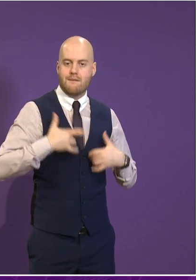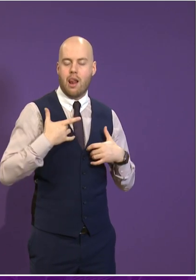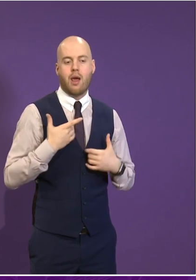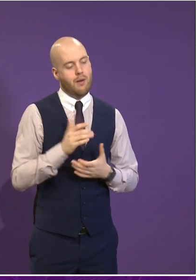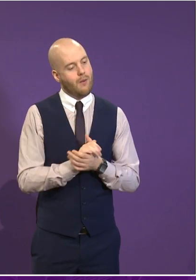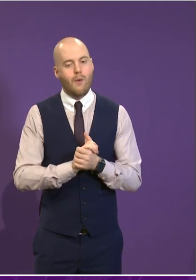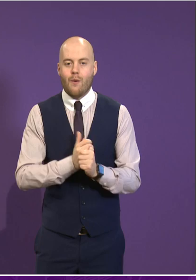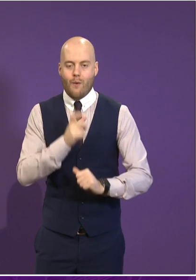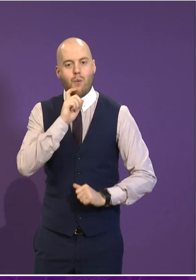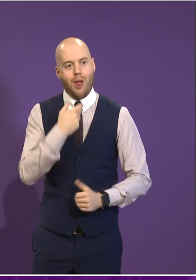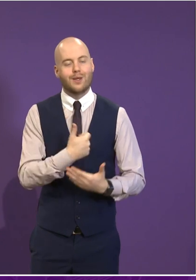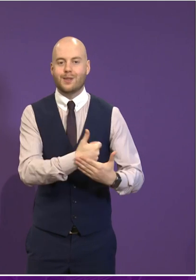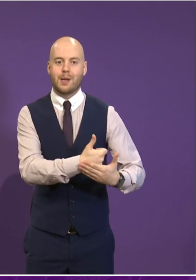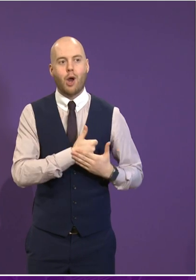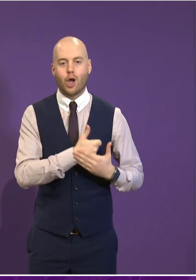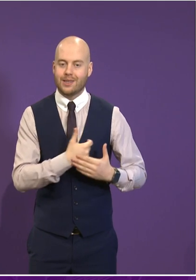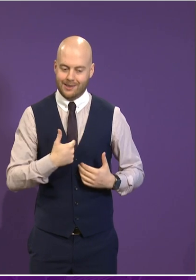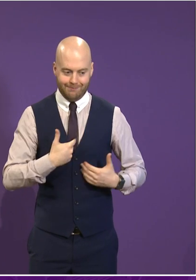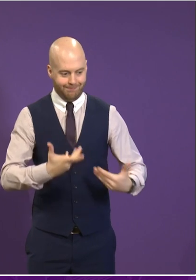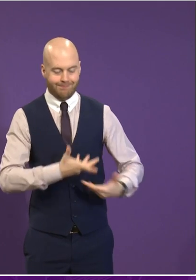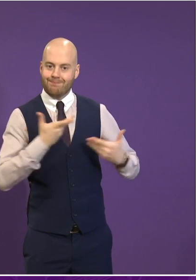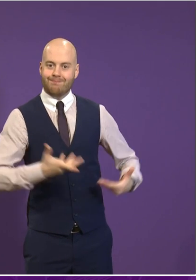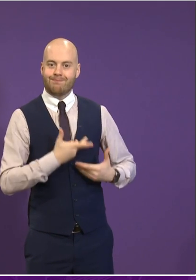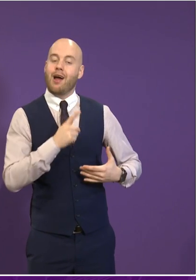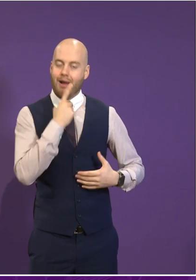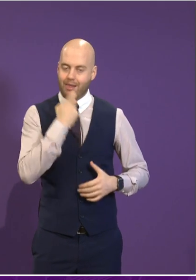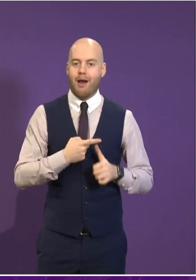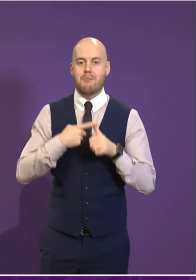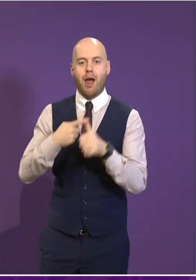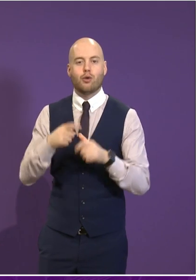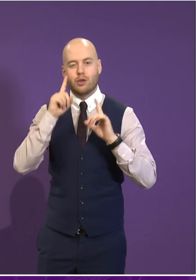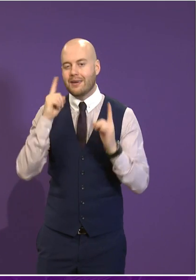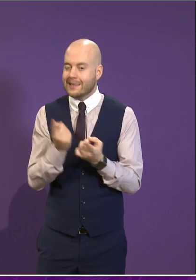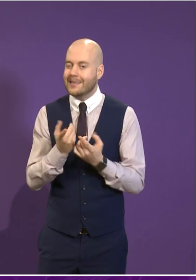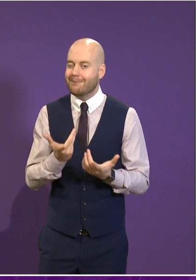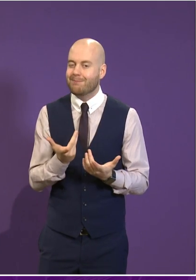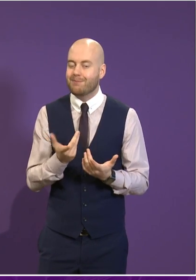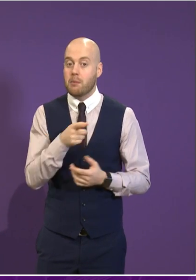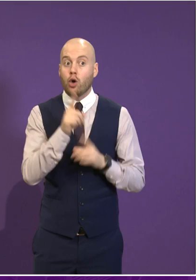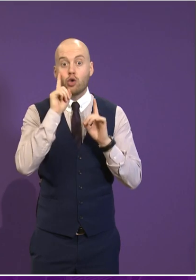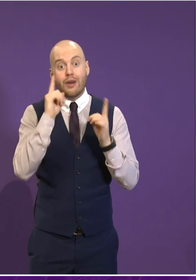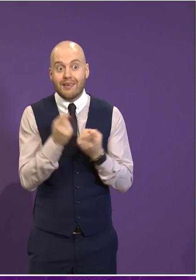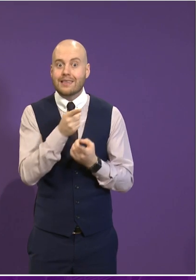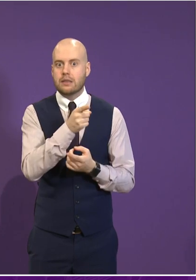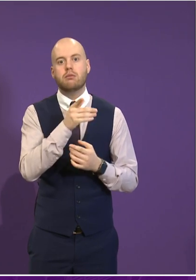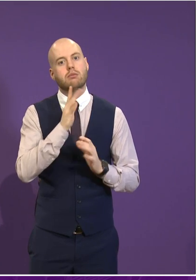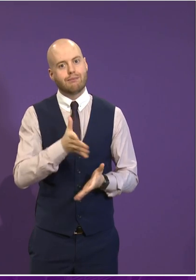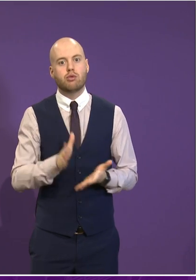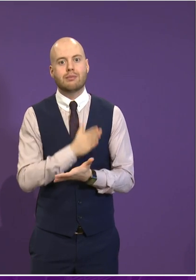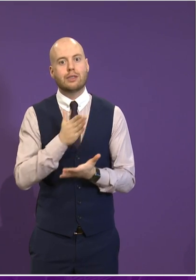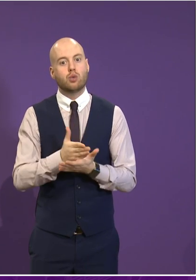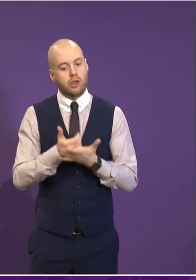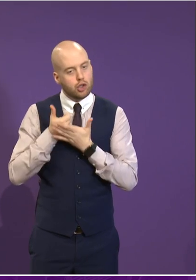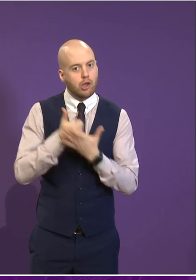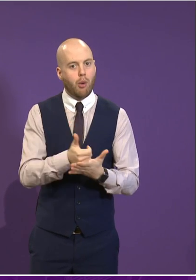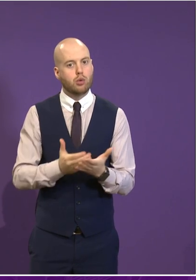and encouraged to know that they can apply to the universities, but then that the universities fulfil the obligations to ensure that that